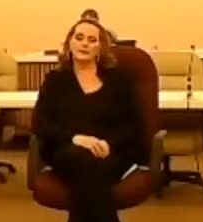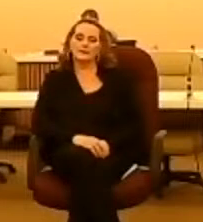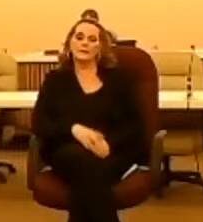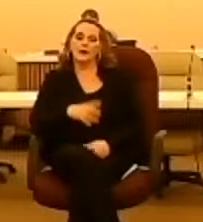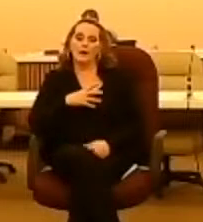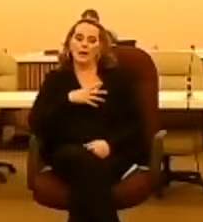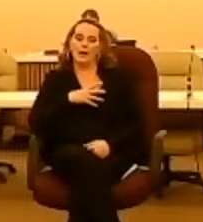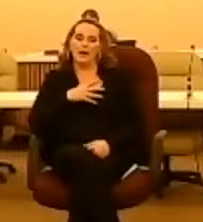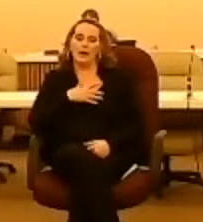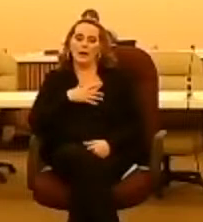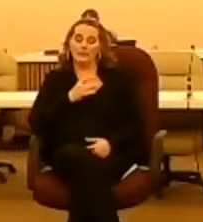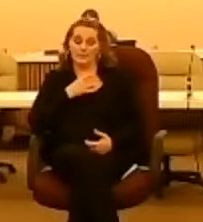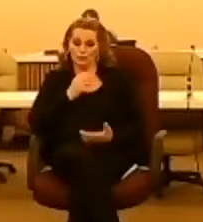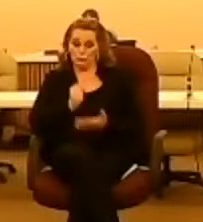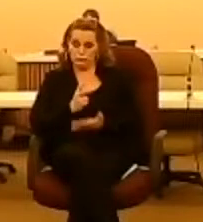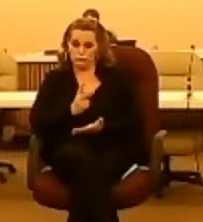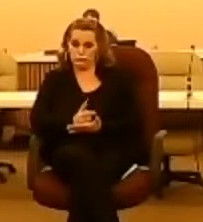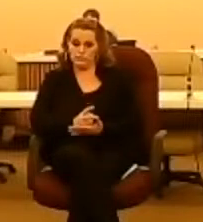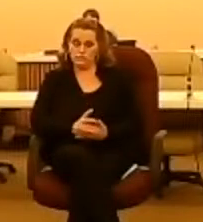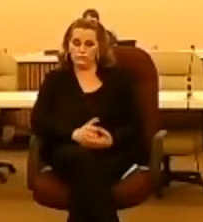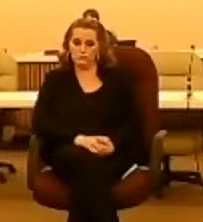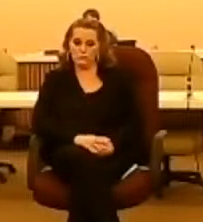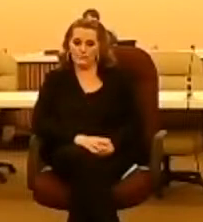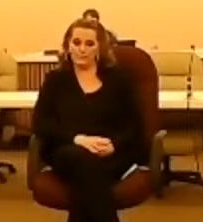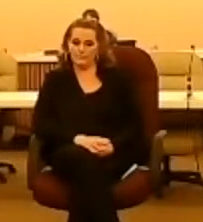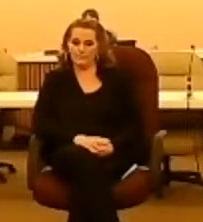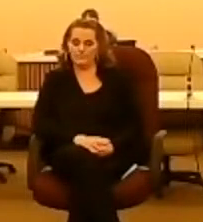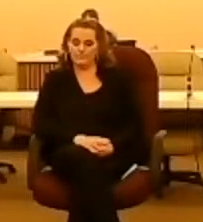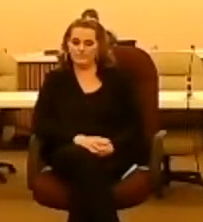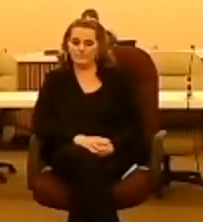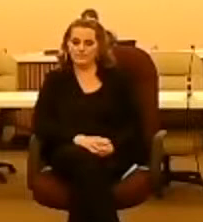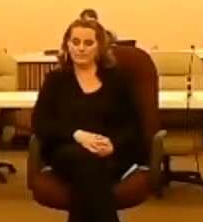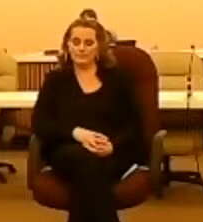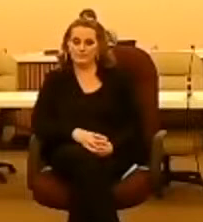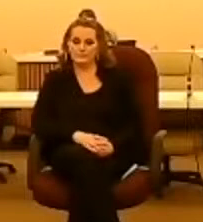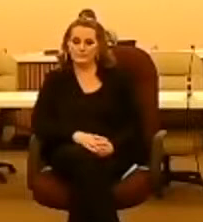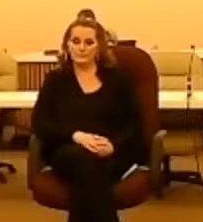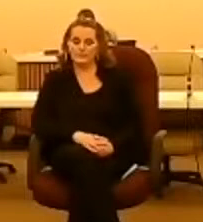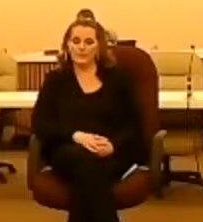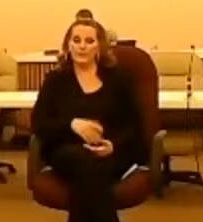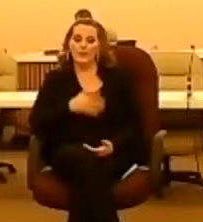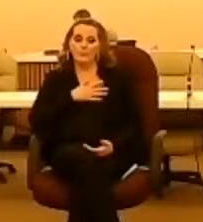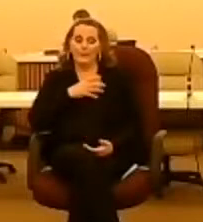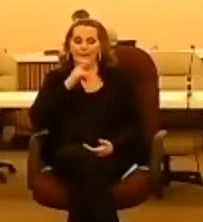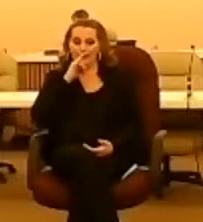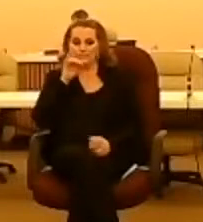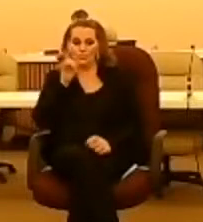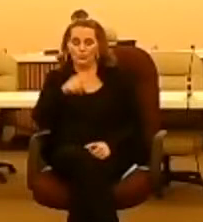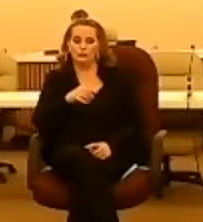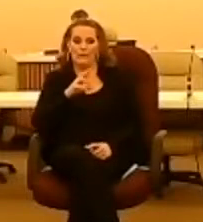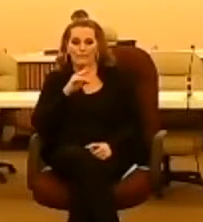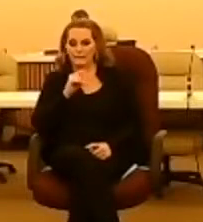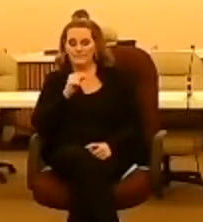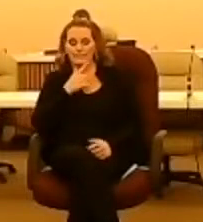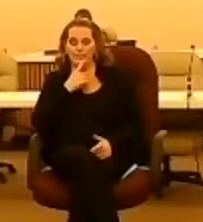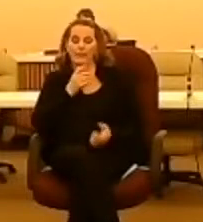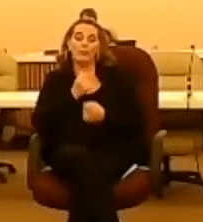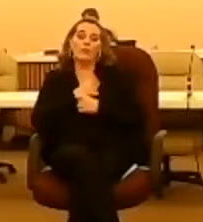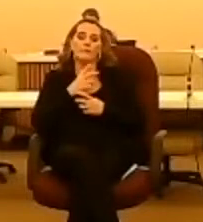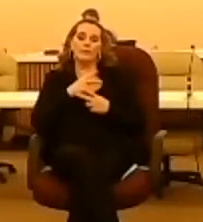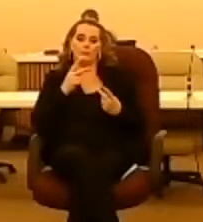approve myself, and my kids, they went to RIT and they love the place. They used to go to that area.